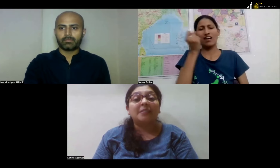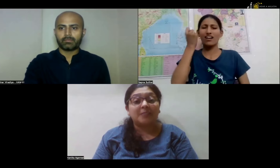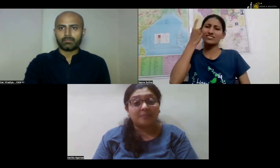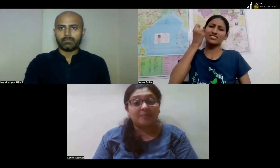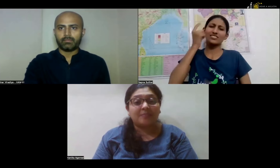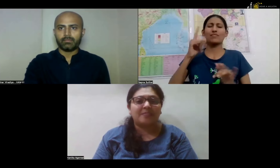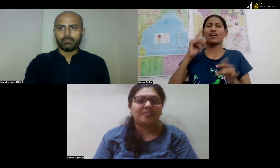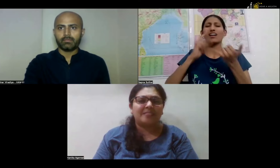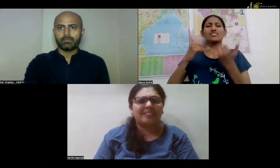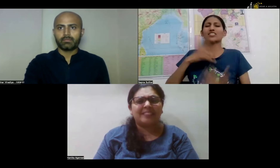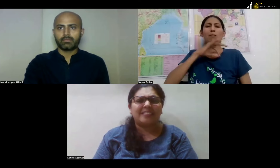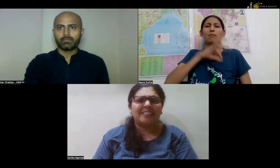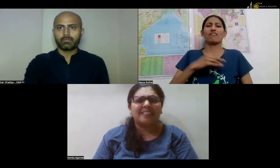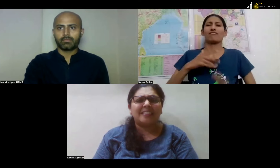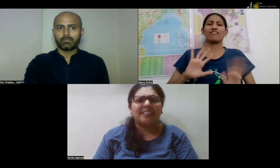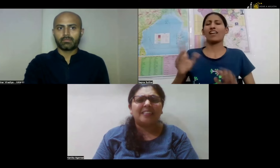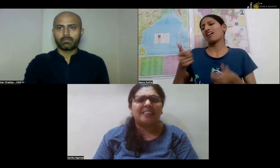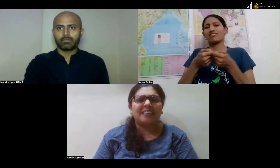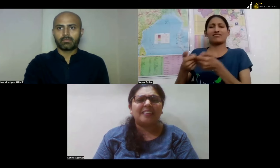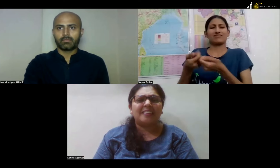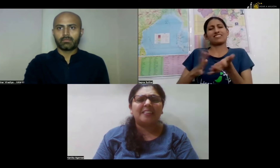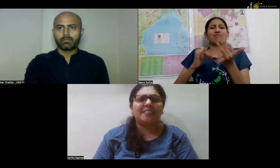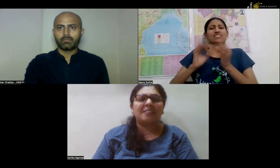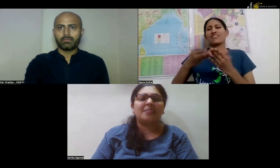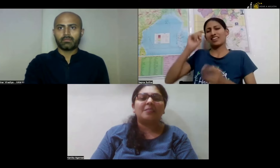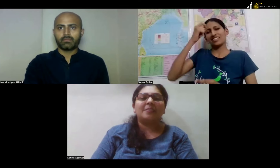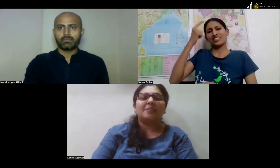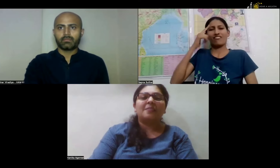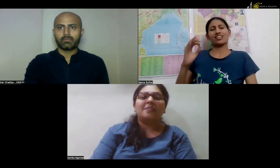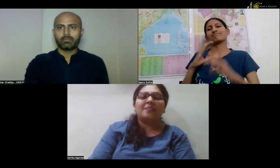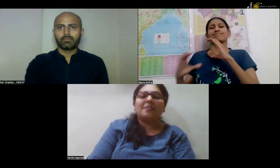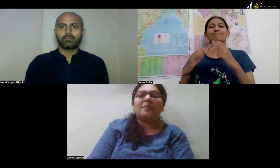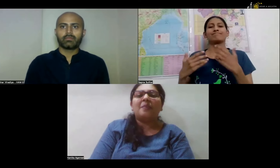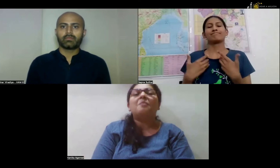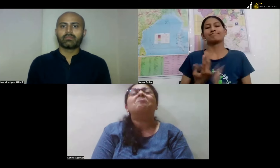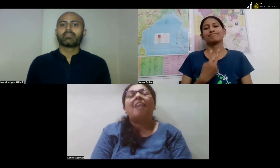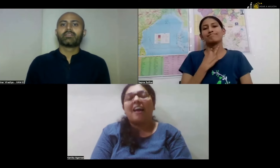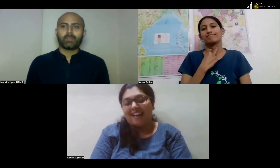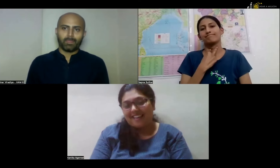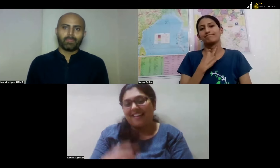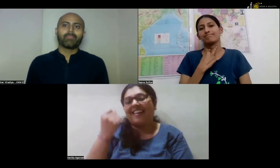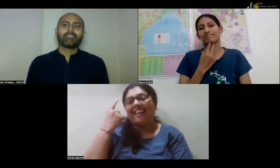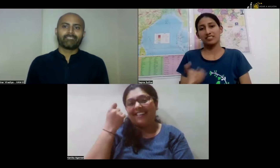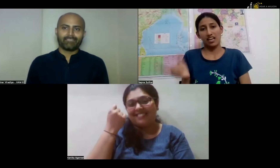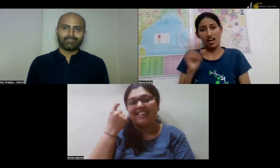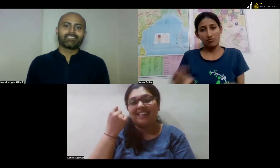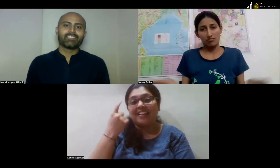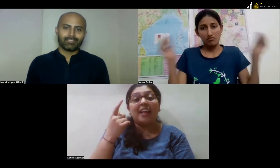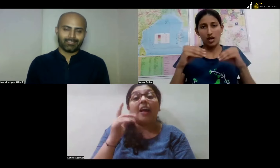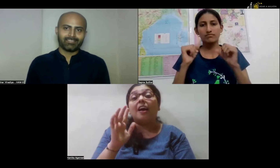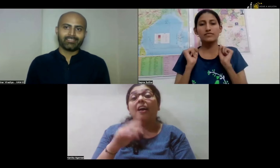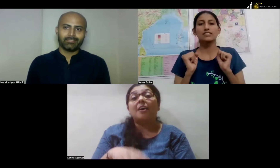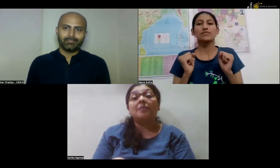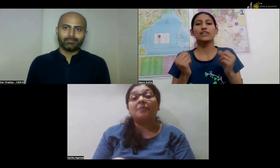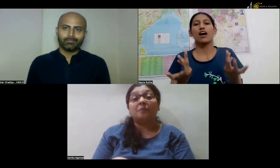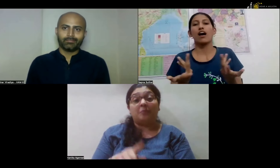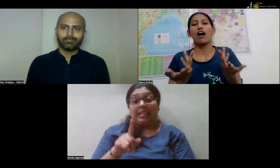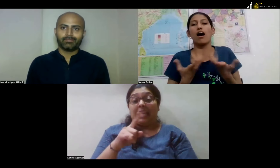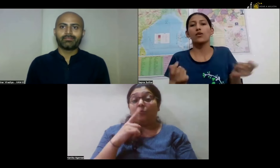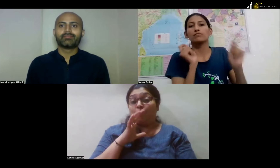learning ISL? So I know that yeah, ISL, I don't want to get the benefit from ISL learning from it, but they say that we